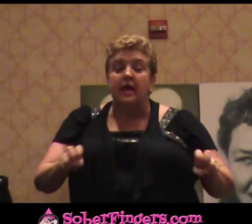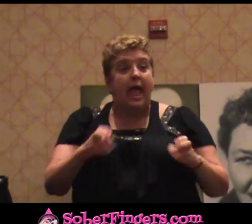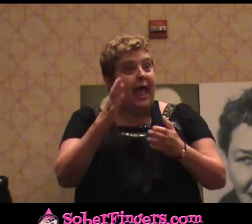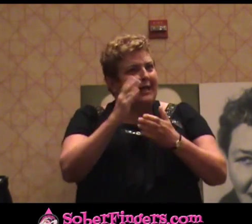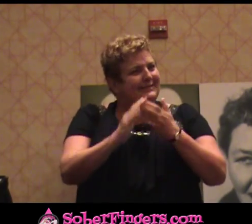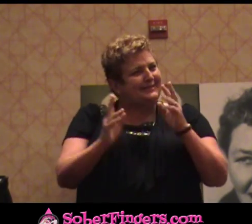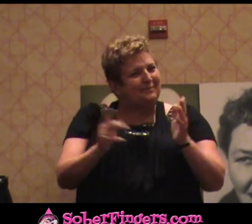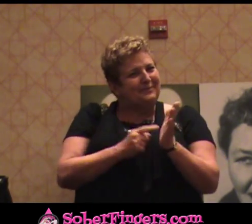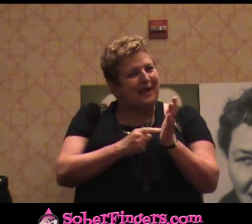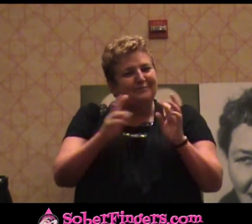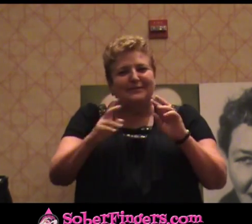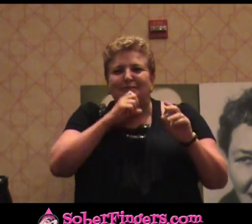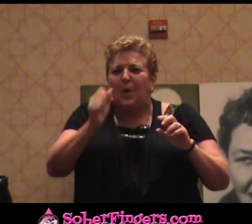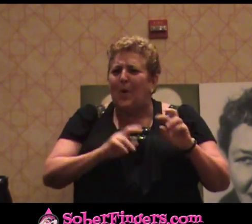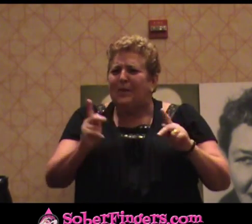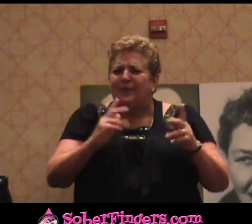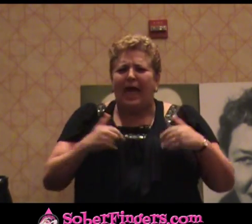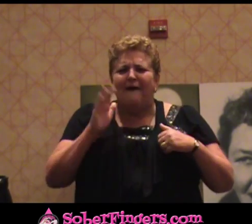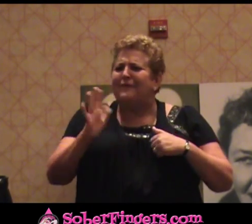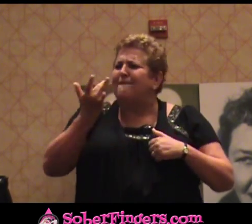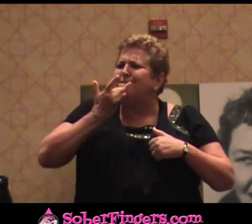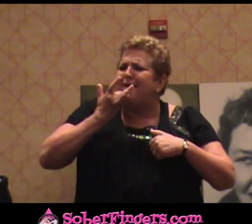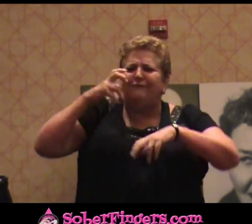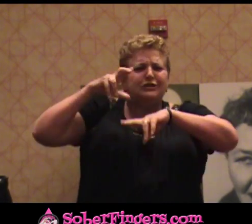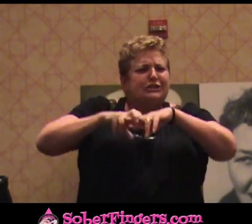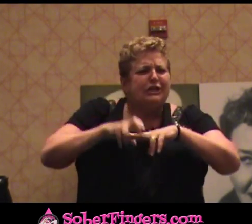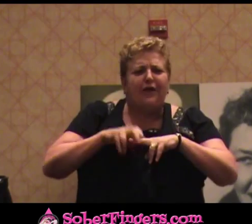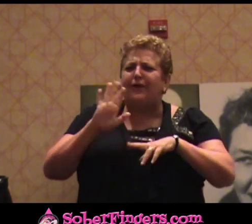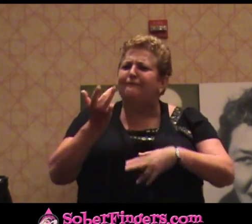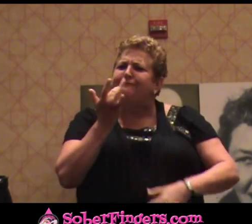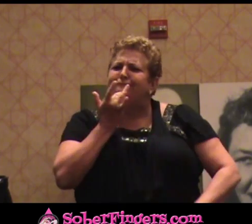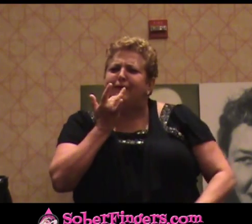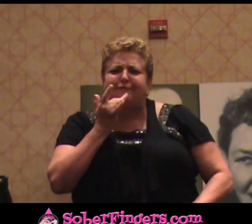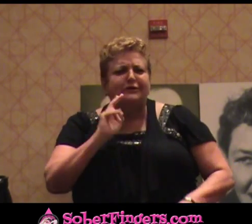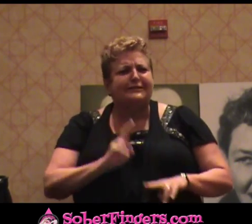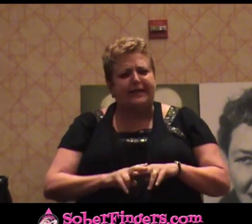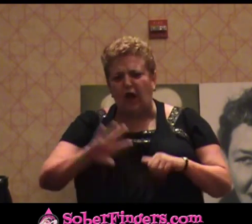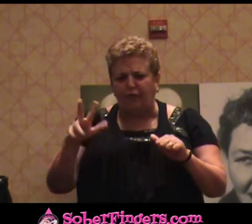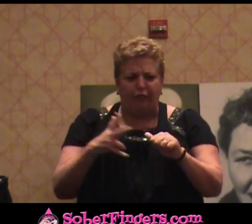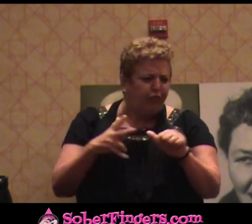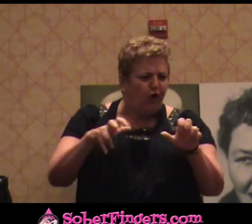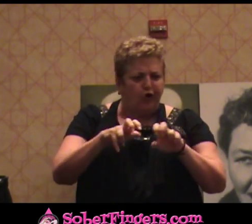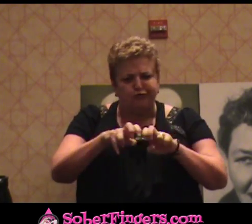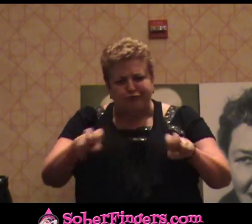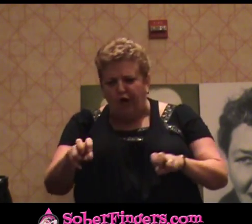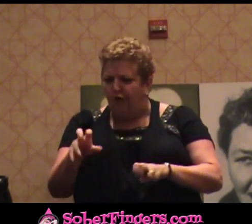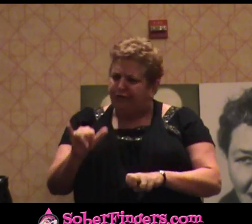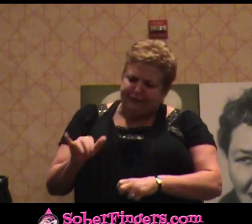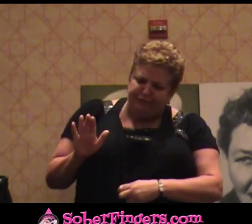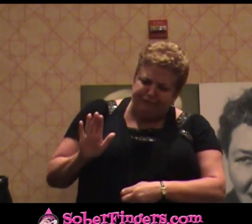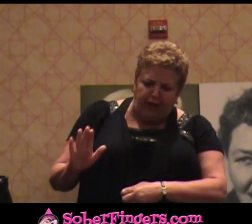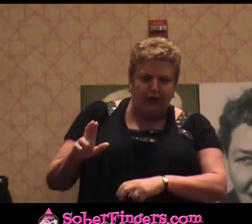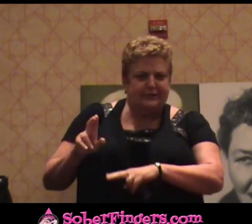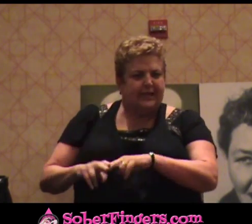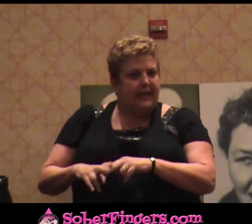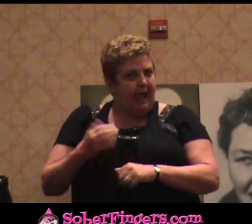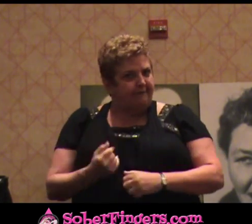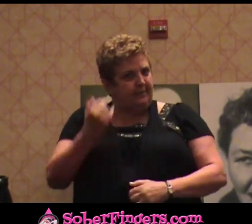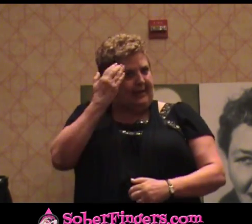They have their favorite chair in that meeting, their favorite seat on the third row. You know, that's their seat. And everybody seems to know that. Nobody